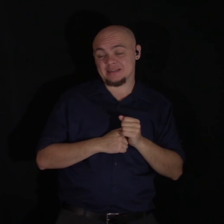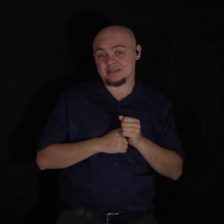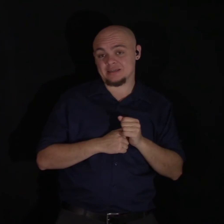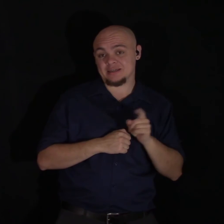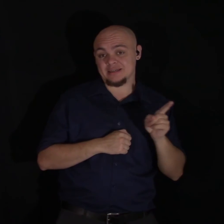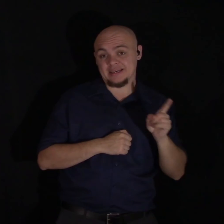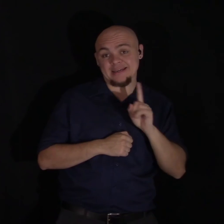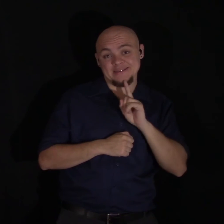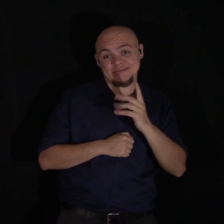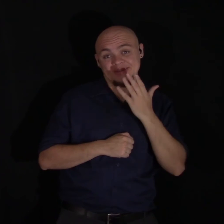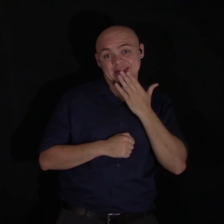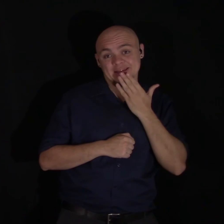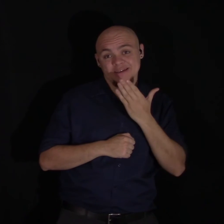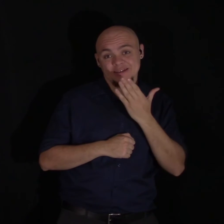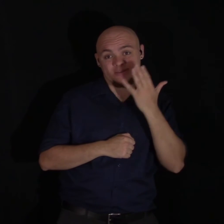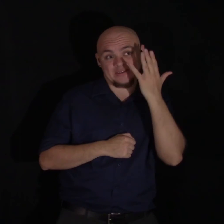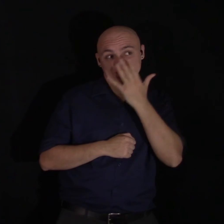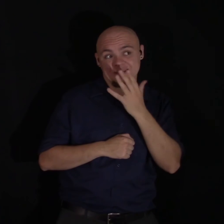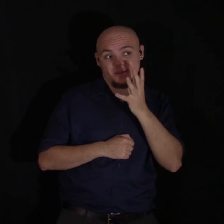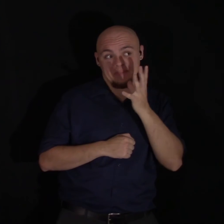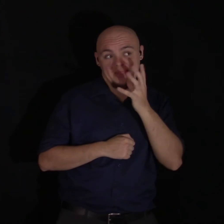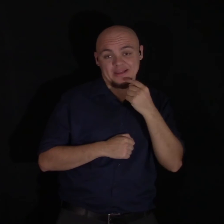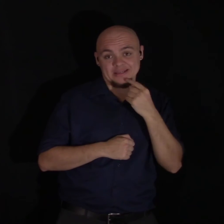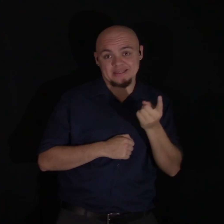He's very good looking, my mother said.